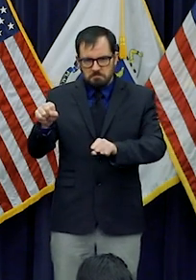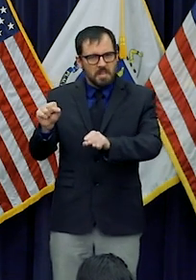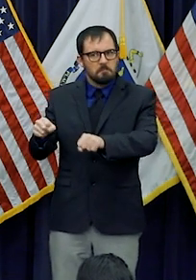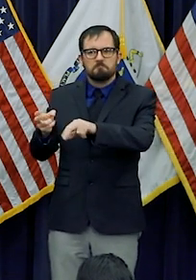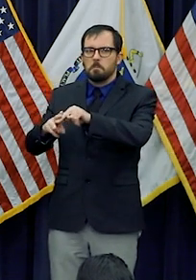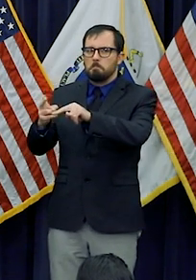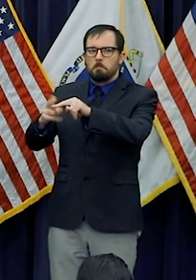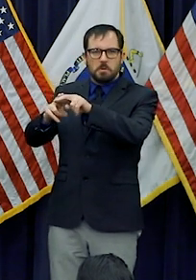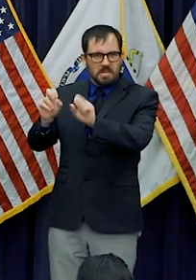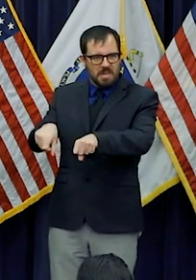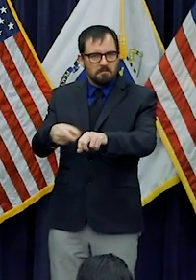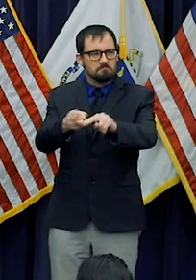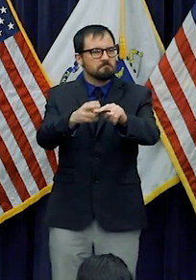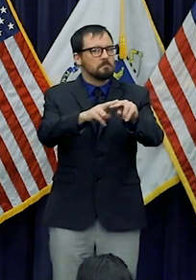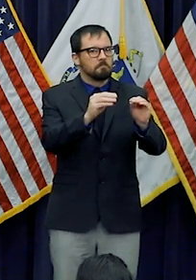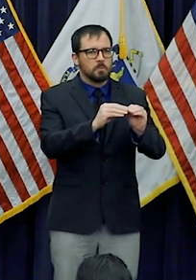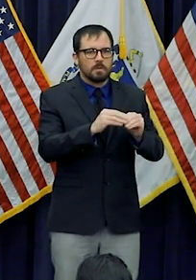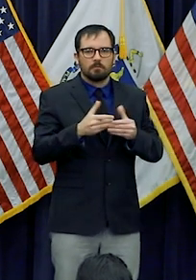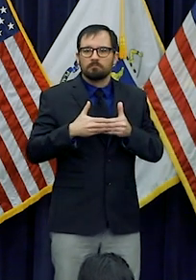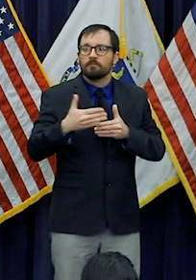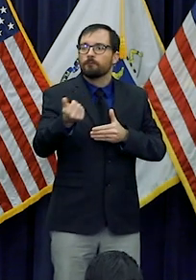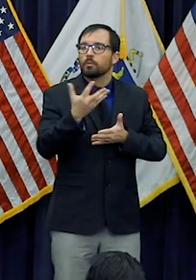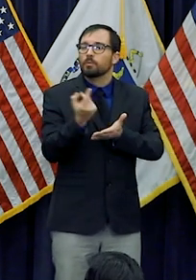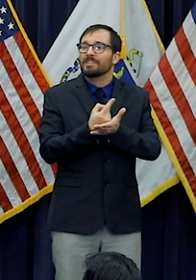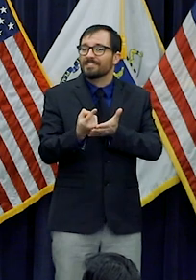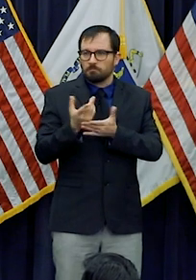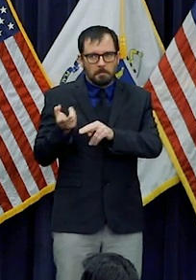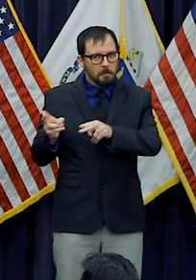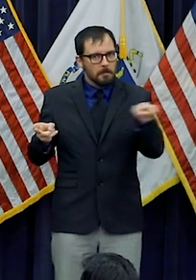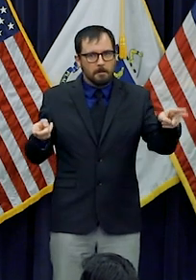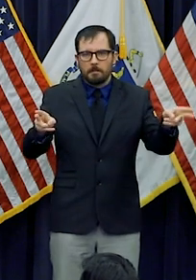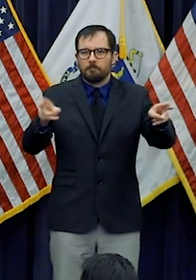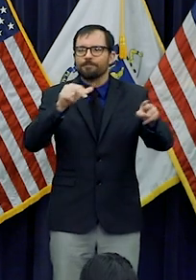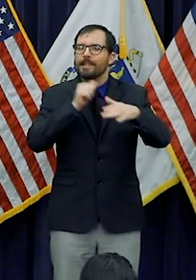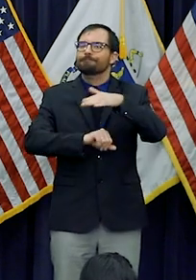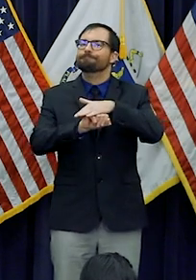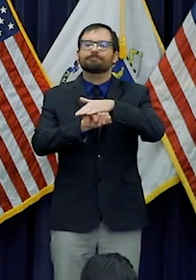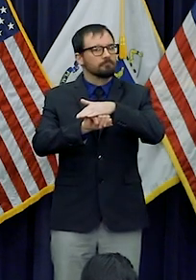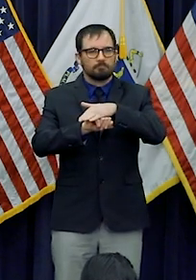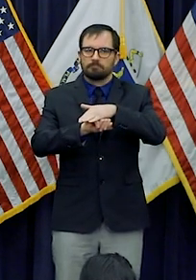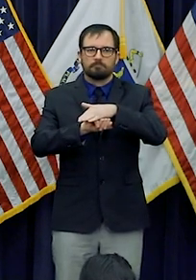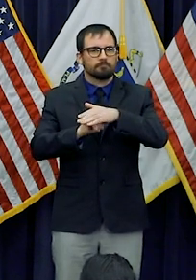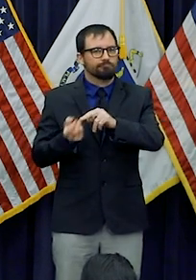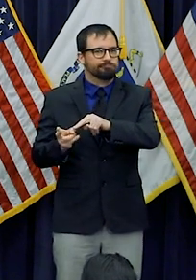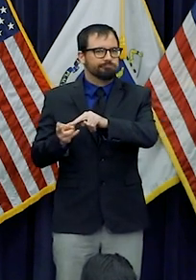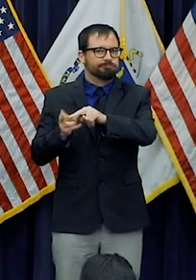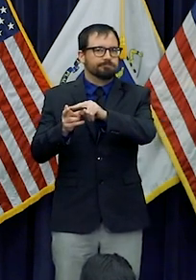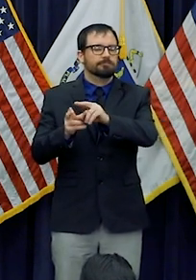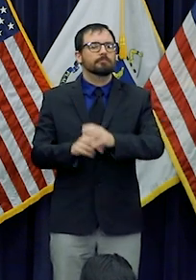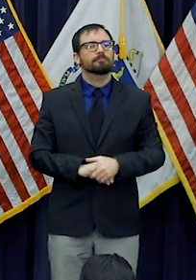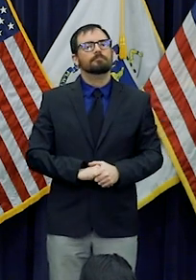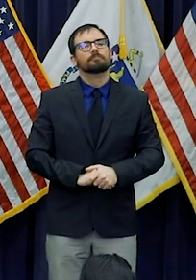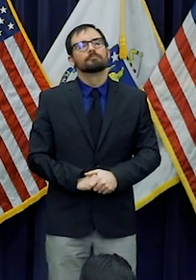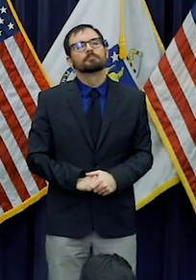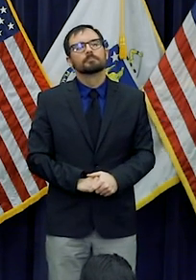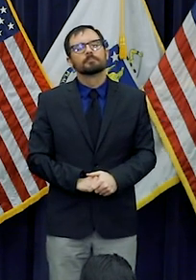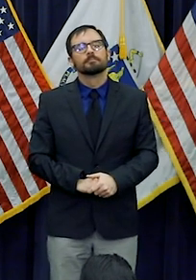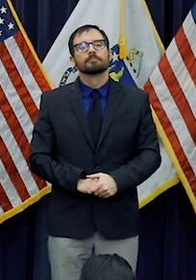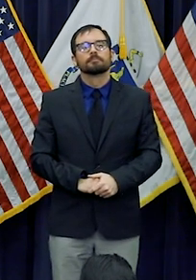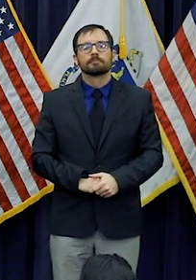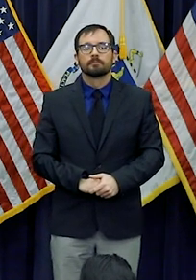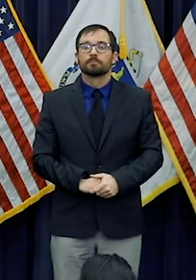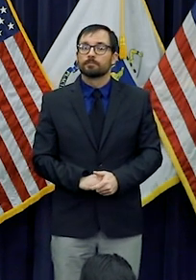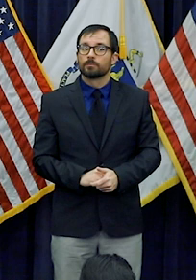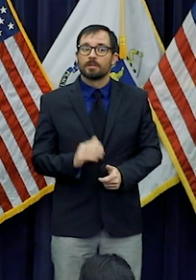several weeks. I want to remind folks that as the testing numbers go up and as the criteria by which you can be